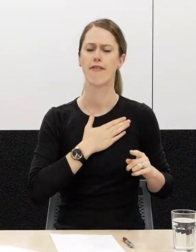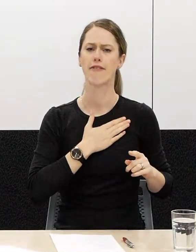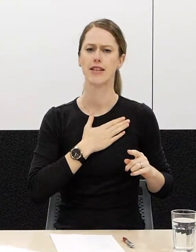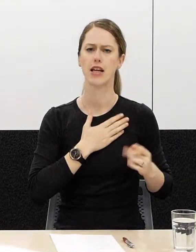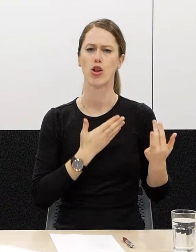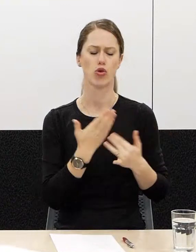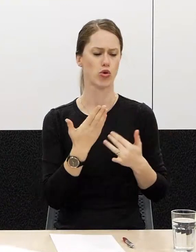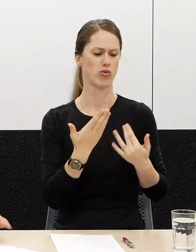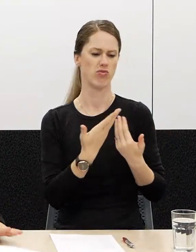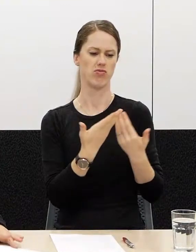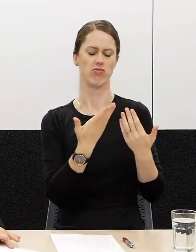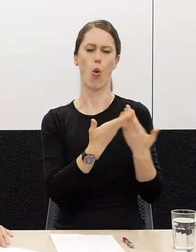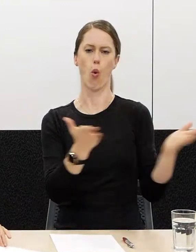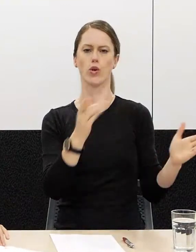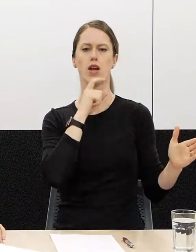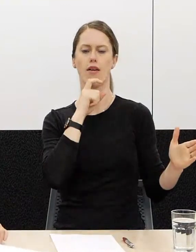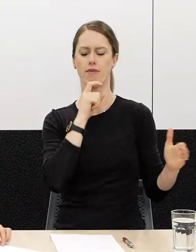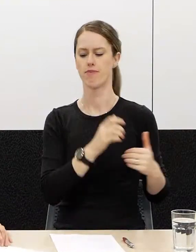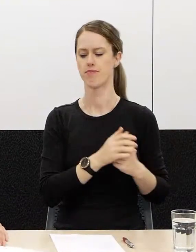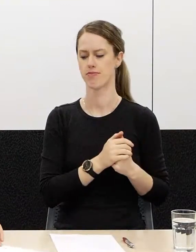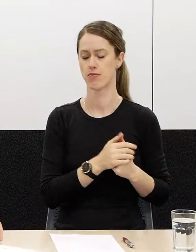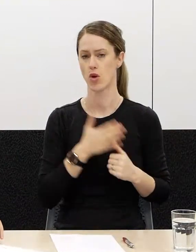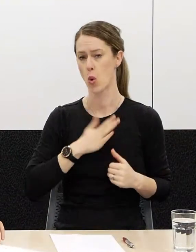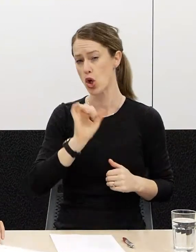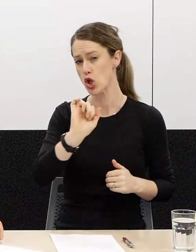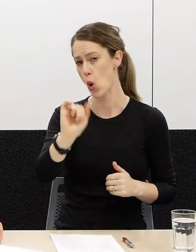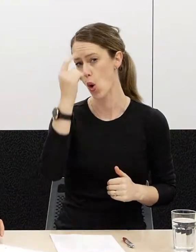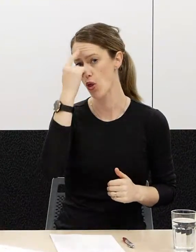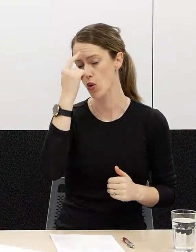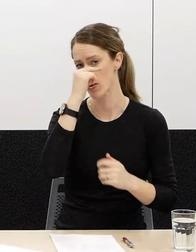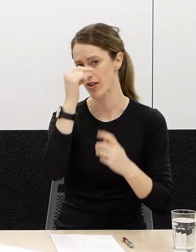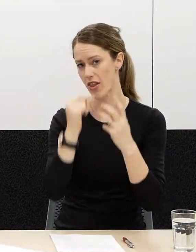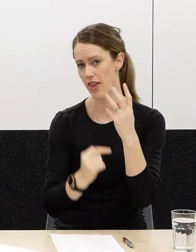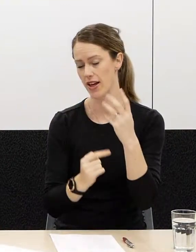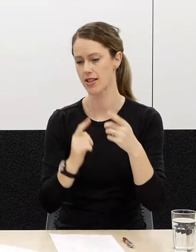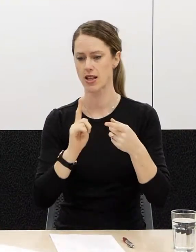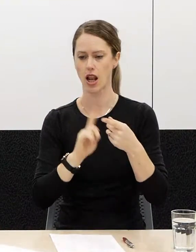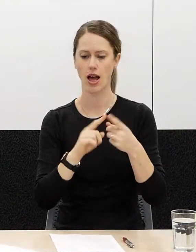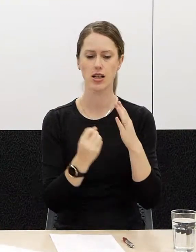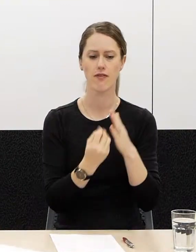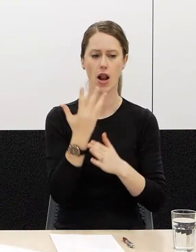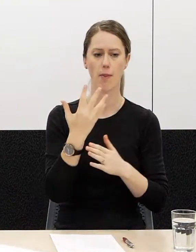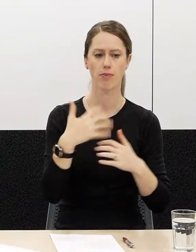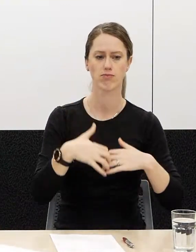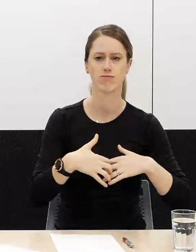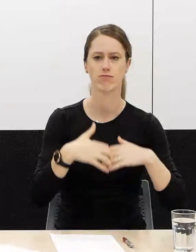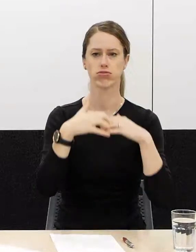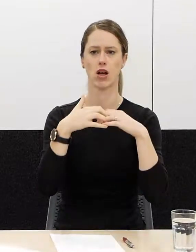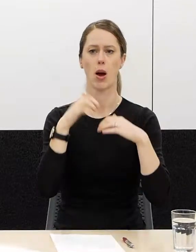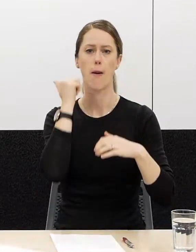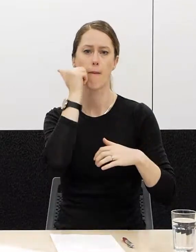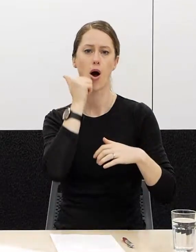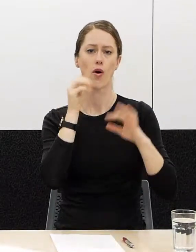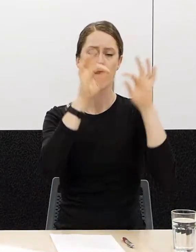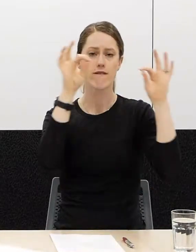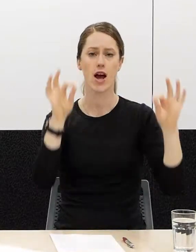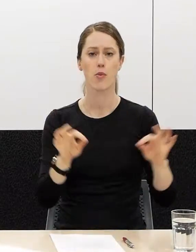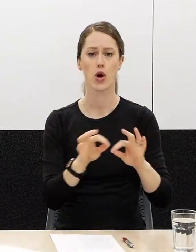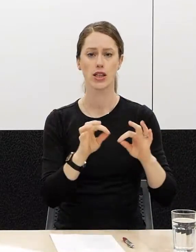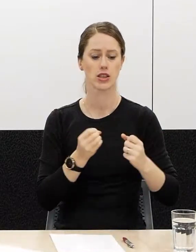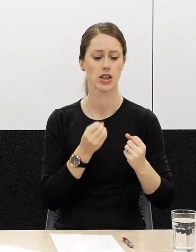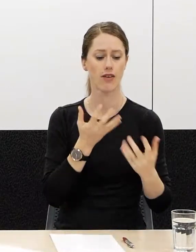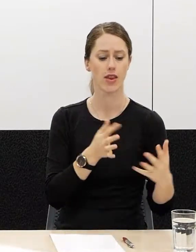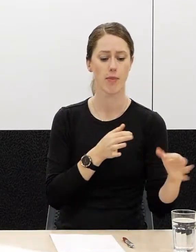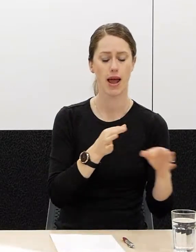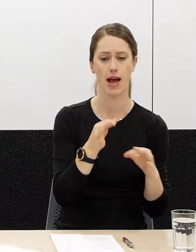across the wider workforce. We're seeking your thoughts on a number of things: the development and implementation of Māori frameworks to deliver the cancer